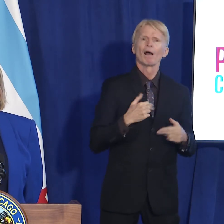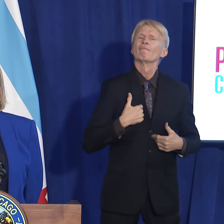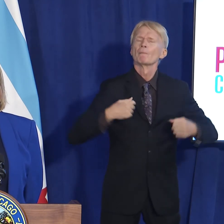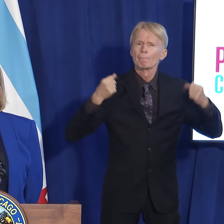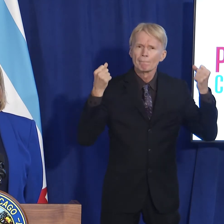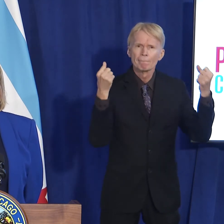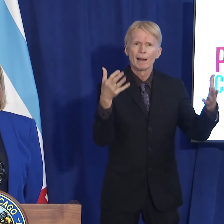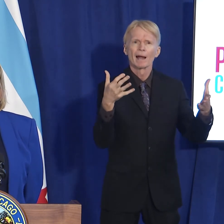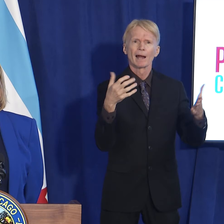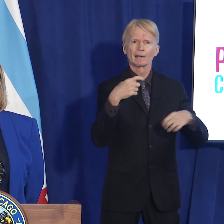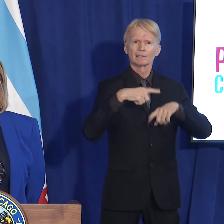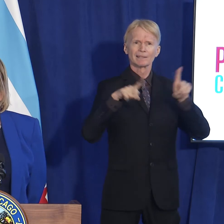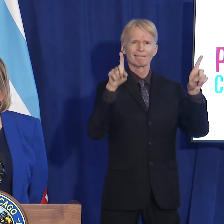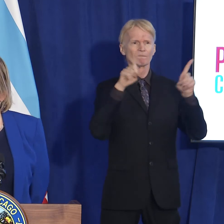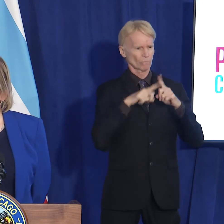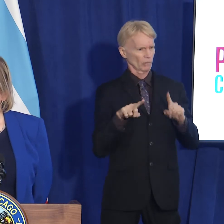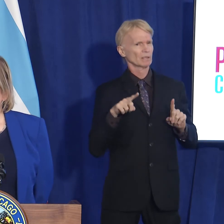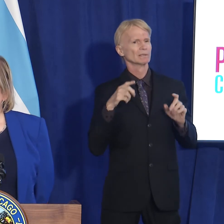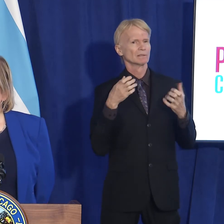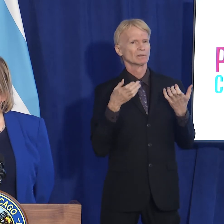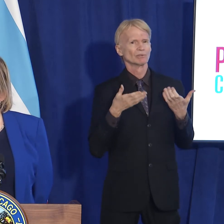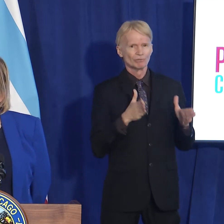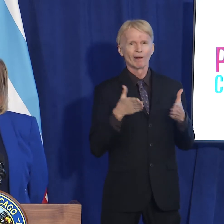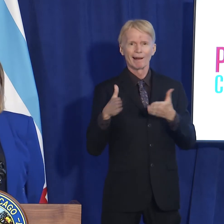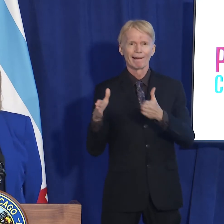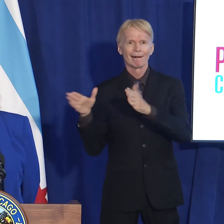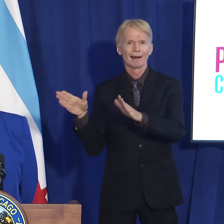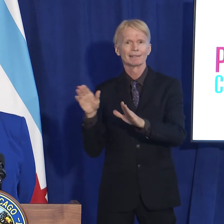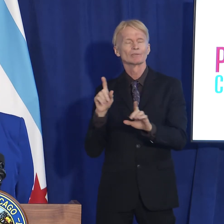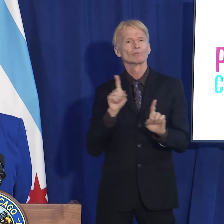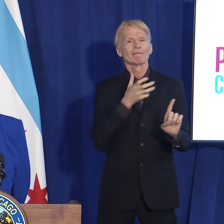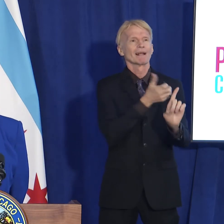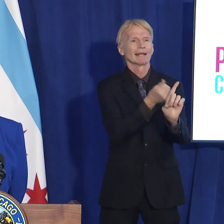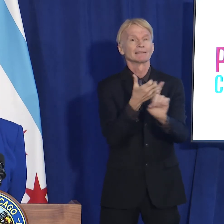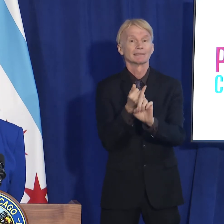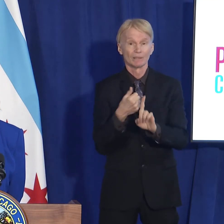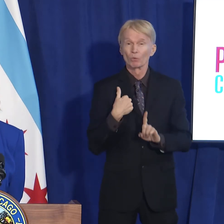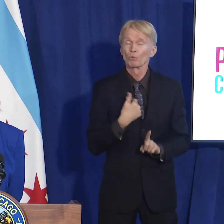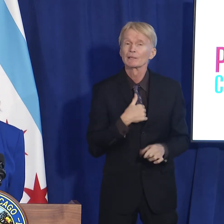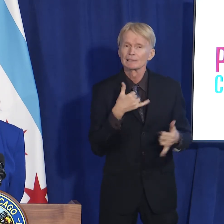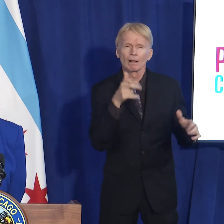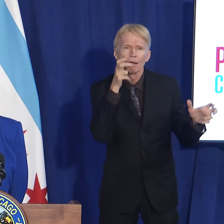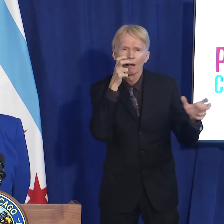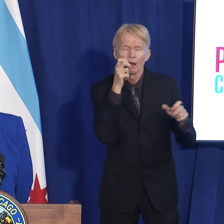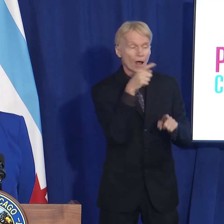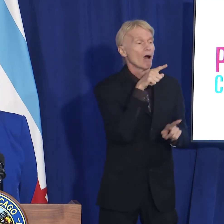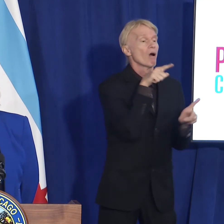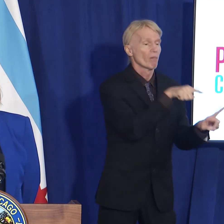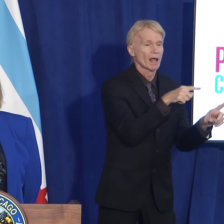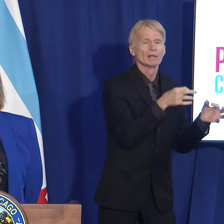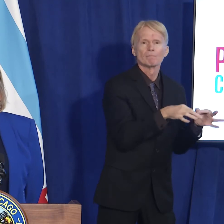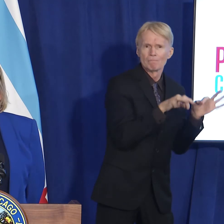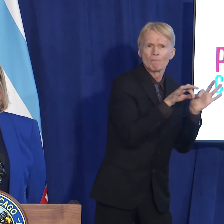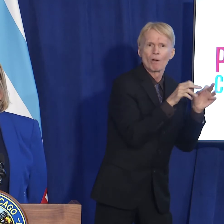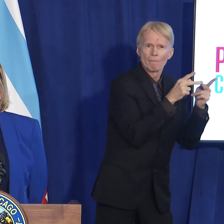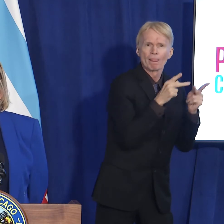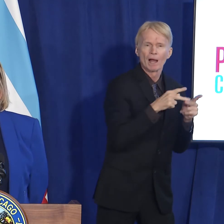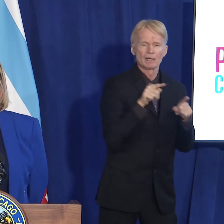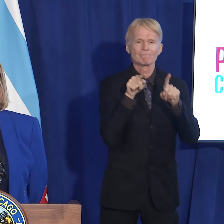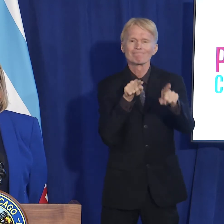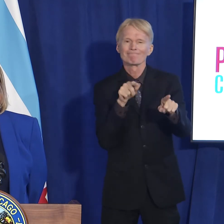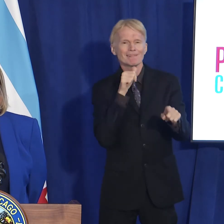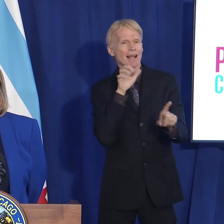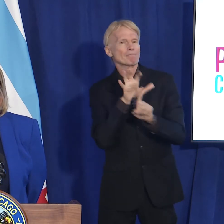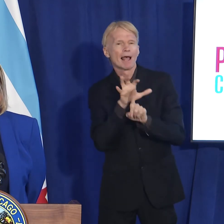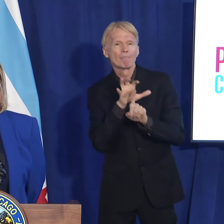opportunities and we're still learning, I think, about which sites are the most valuable. But for example, we were at